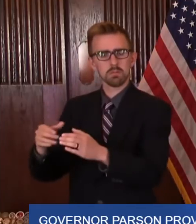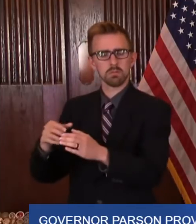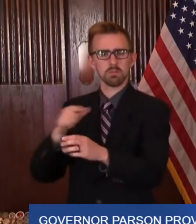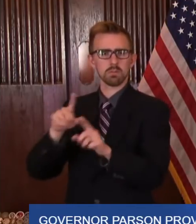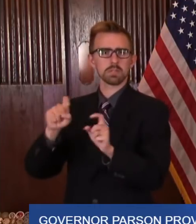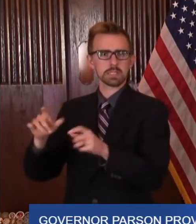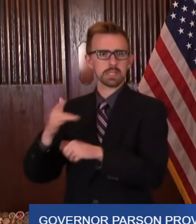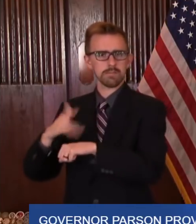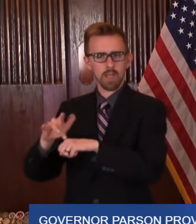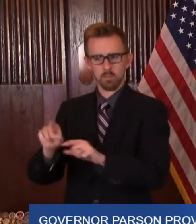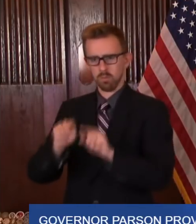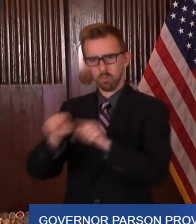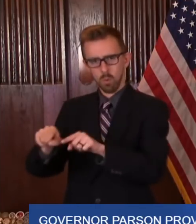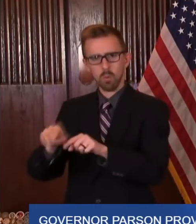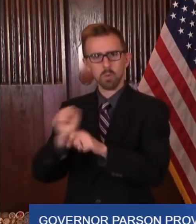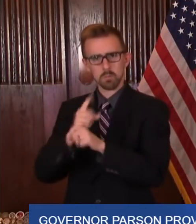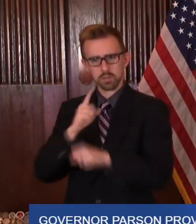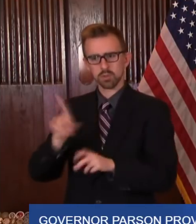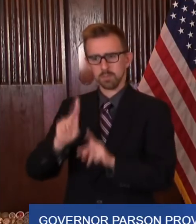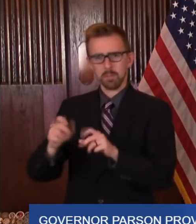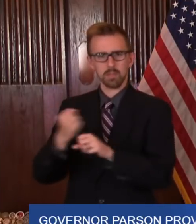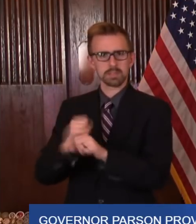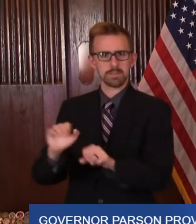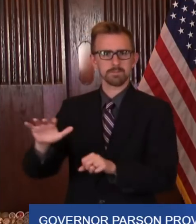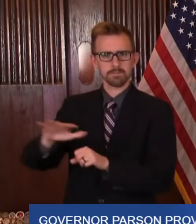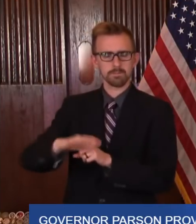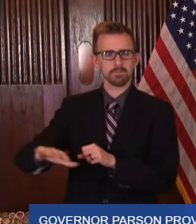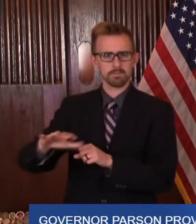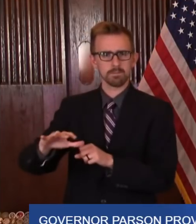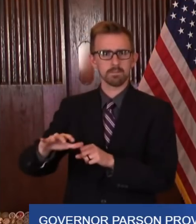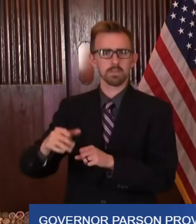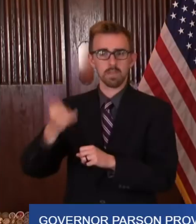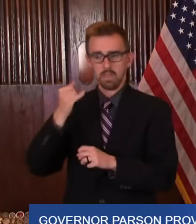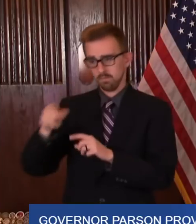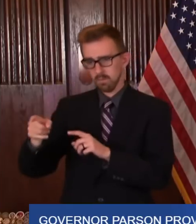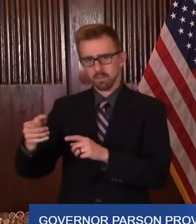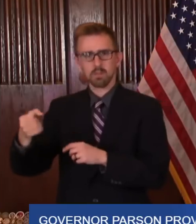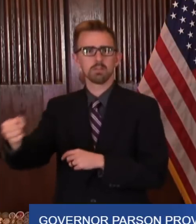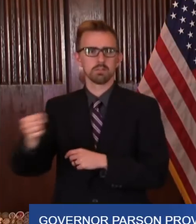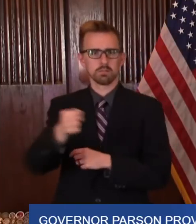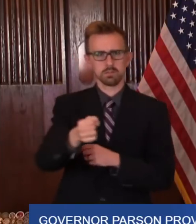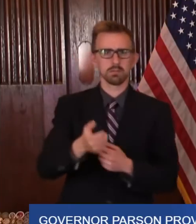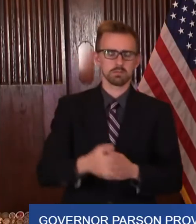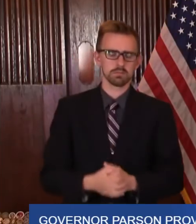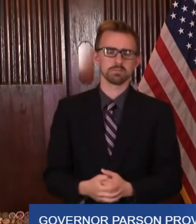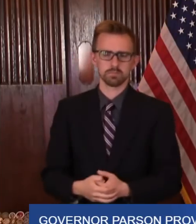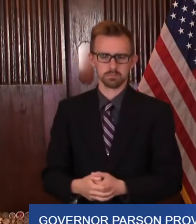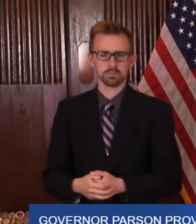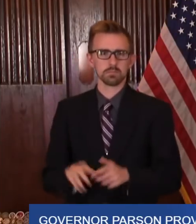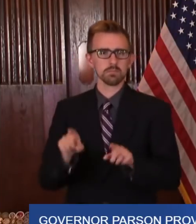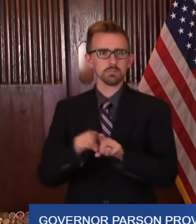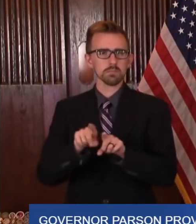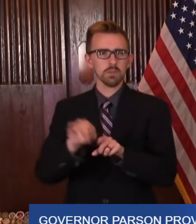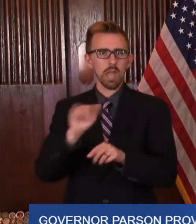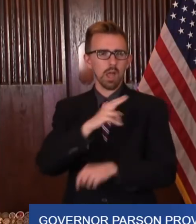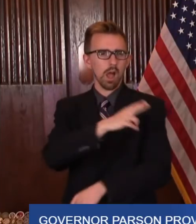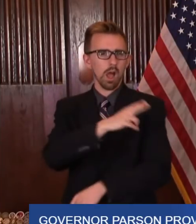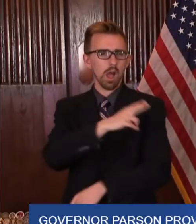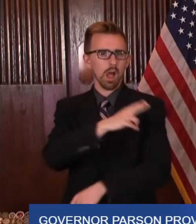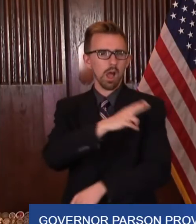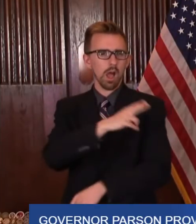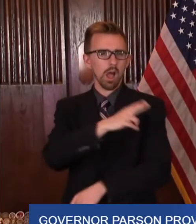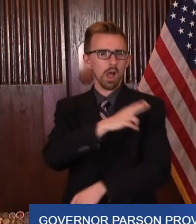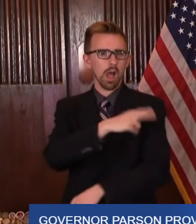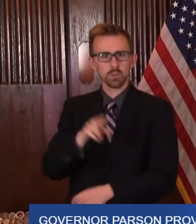available to go out there and make sure we can get people in a safe environment as soon as we can. We also look at things like the hospitals, the